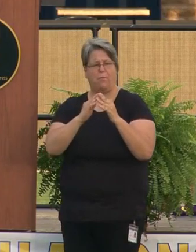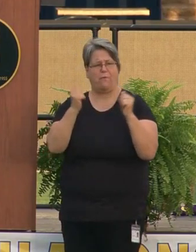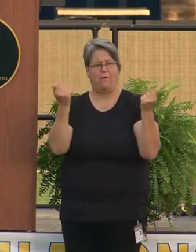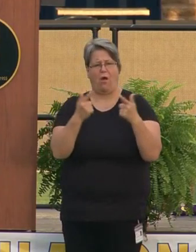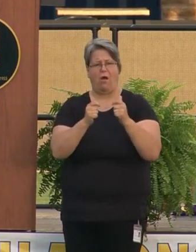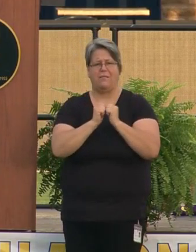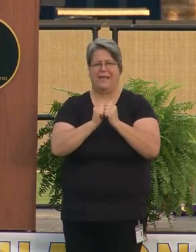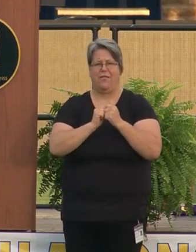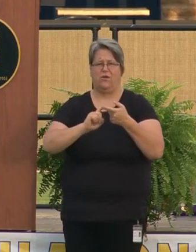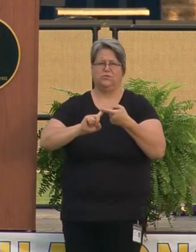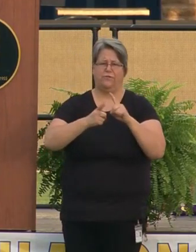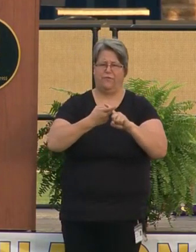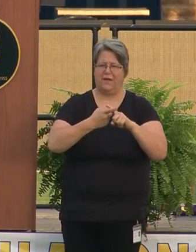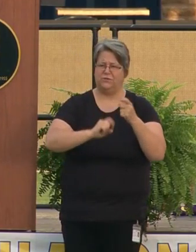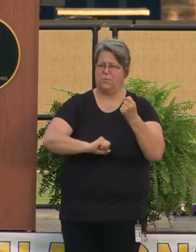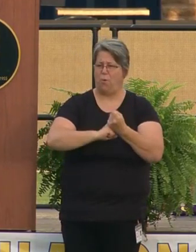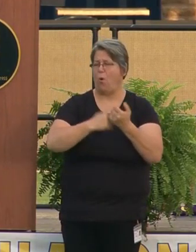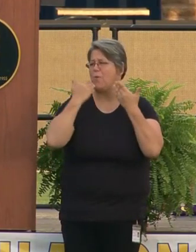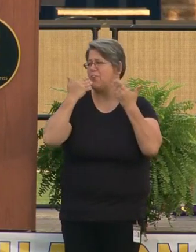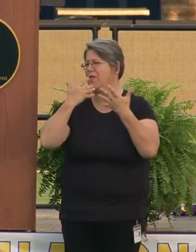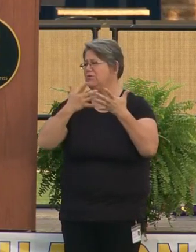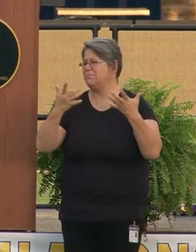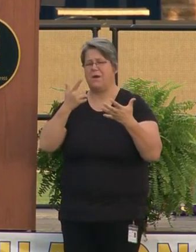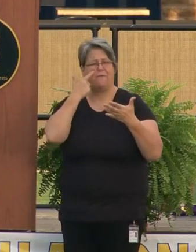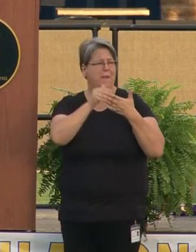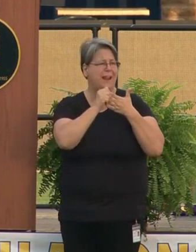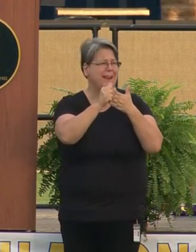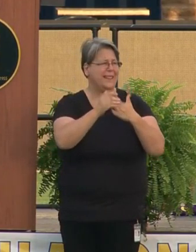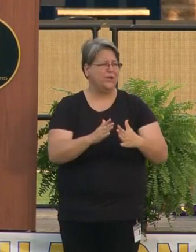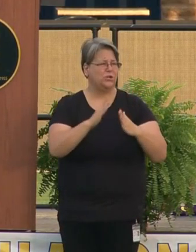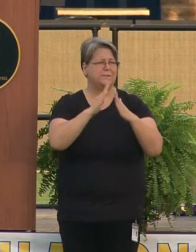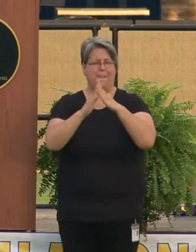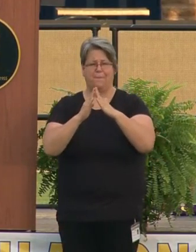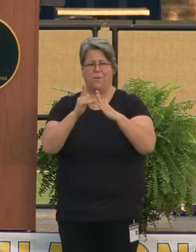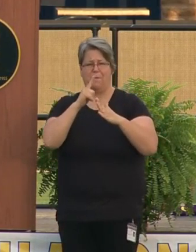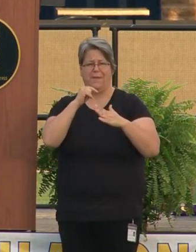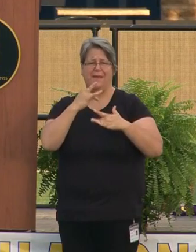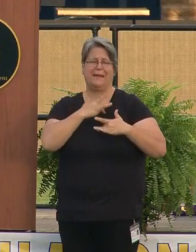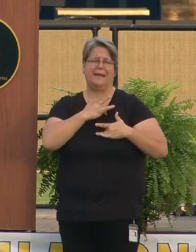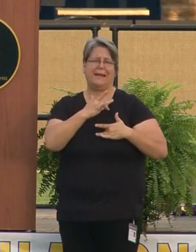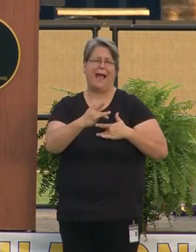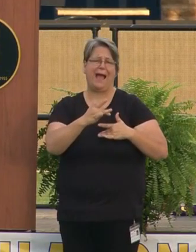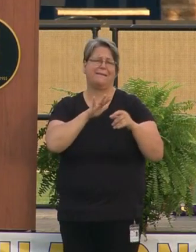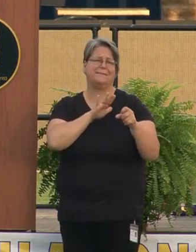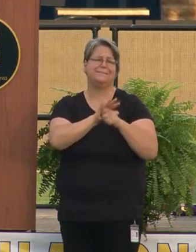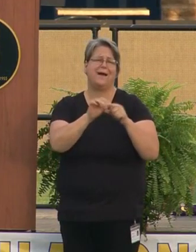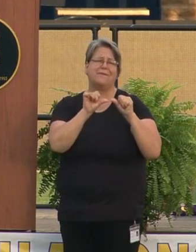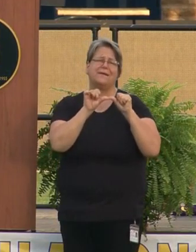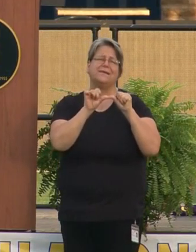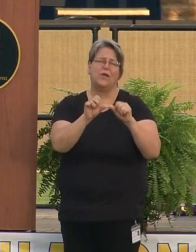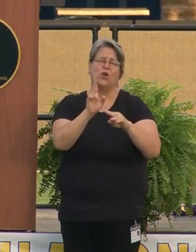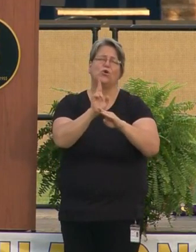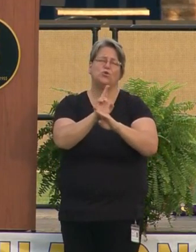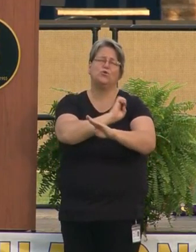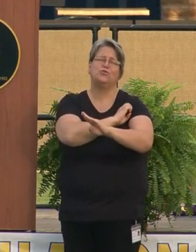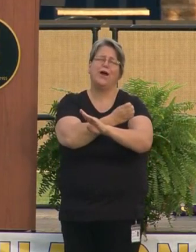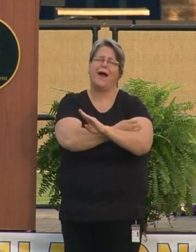our friends. We thank you for being the leaders in our community and for being kind enough to continuously use your energy